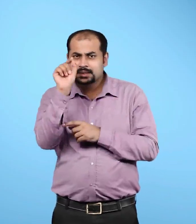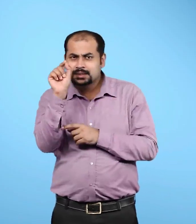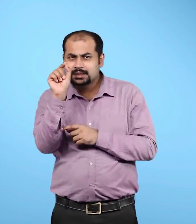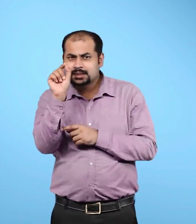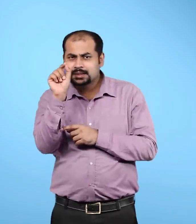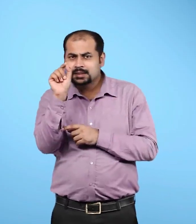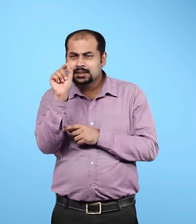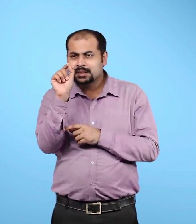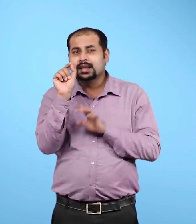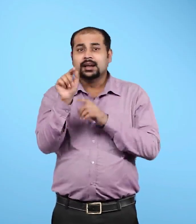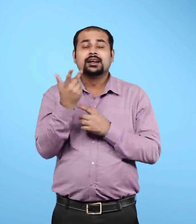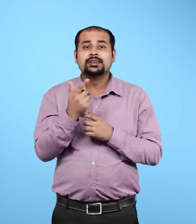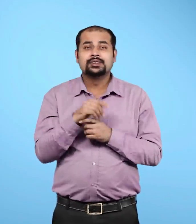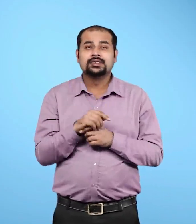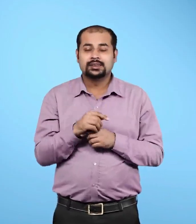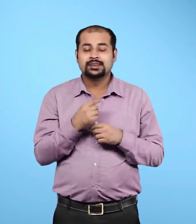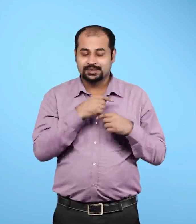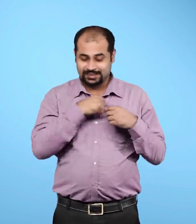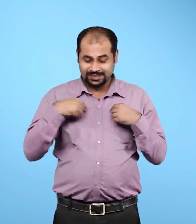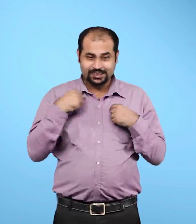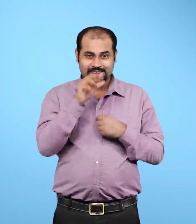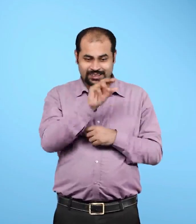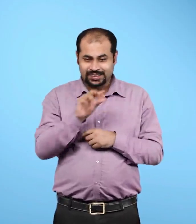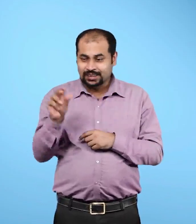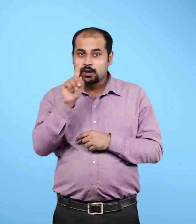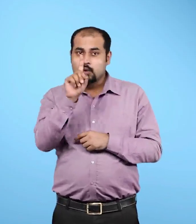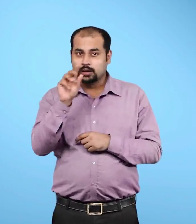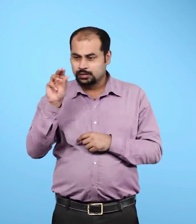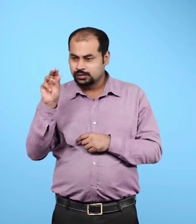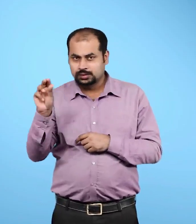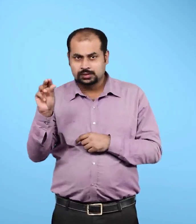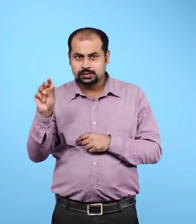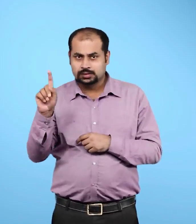responding, I write 1 in the bead box.